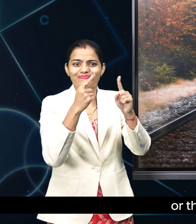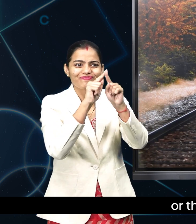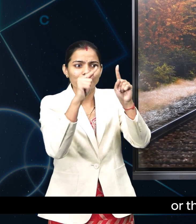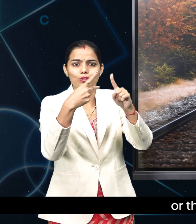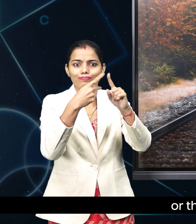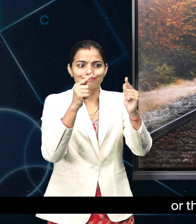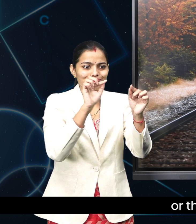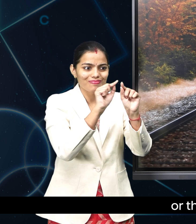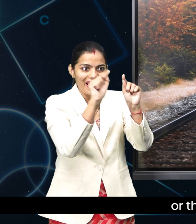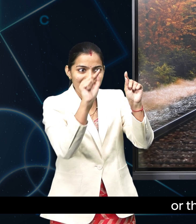table.